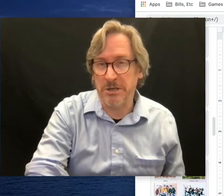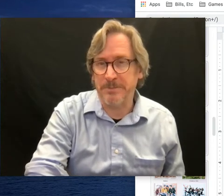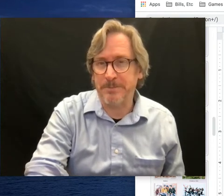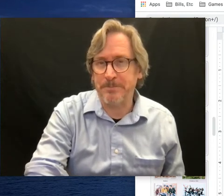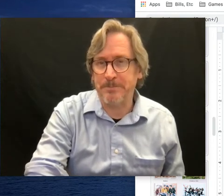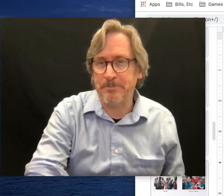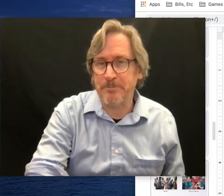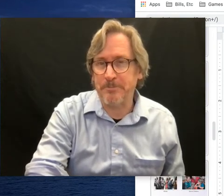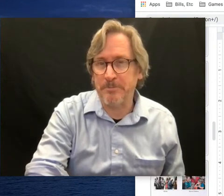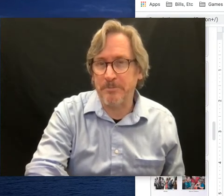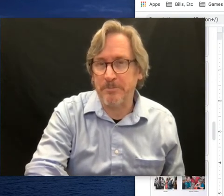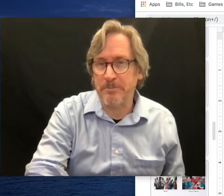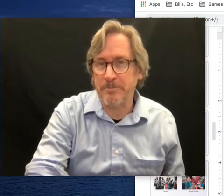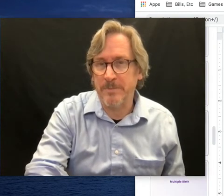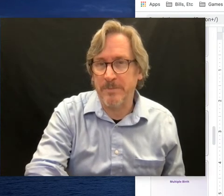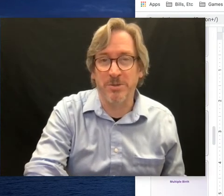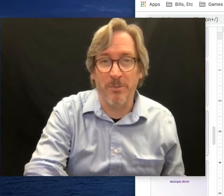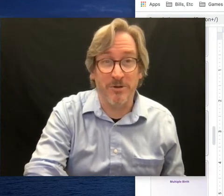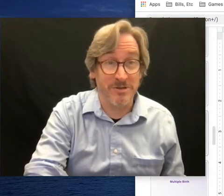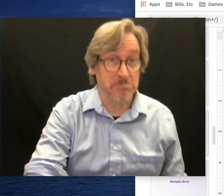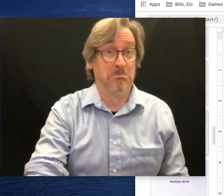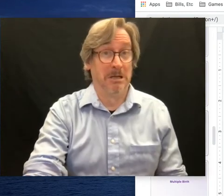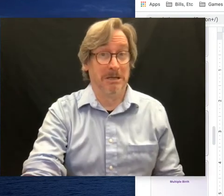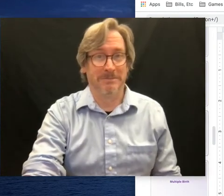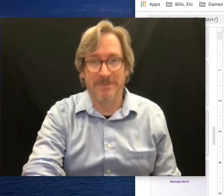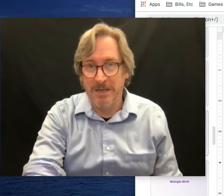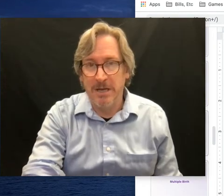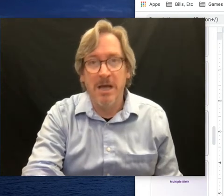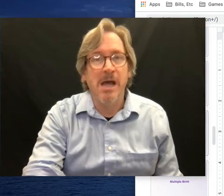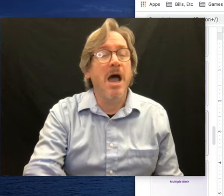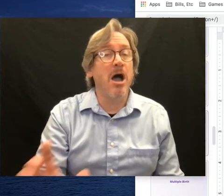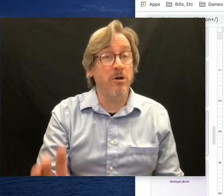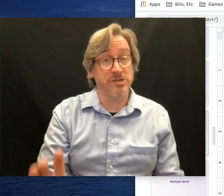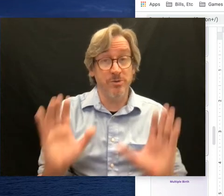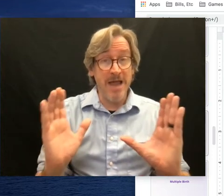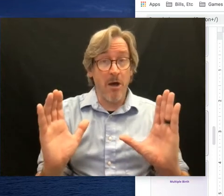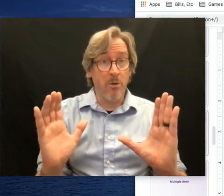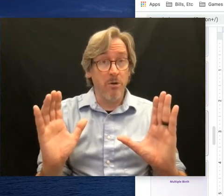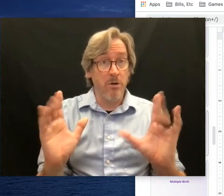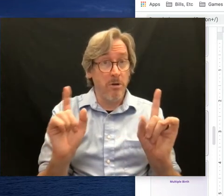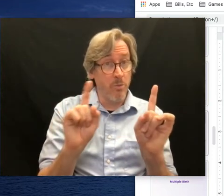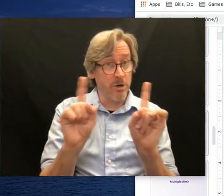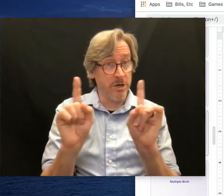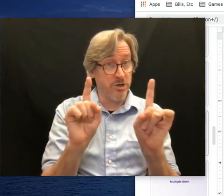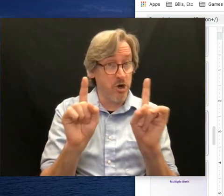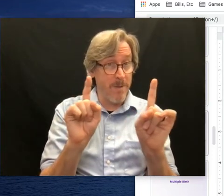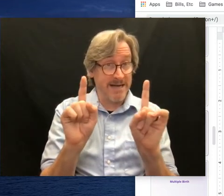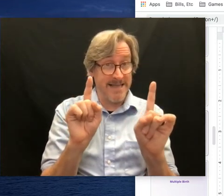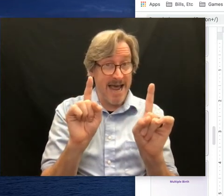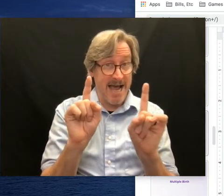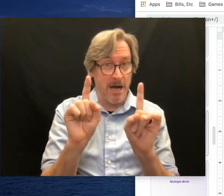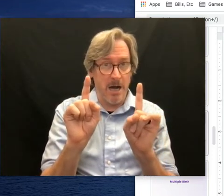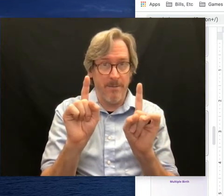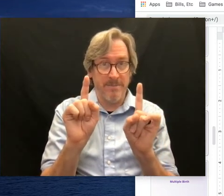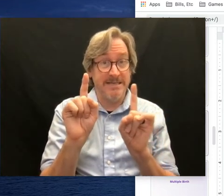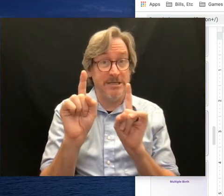learn it. Multiple births. So now we're going to go back to